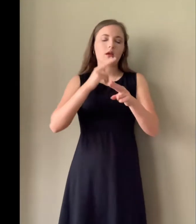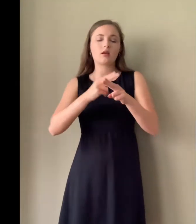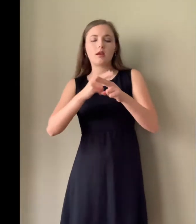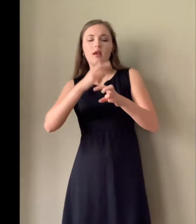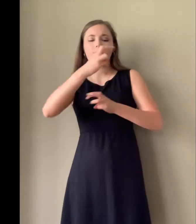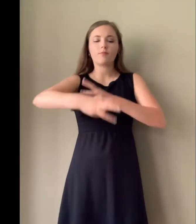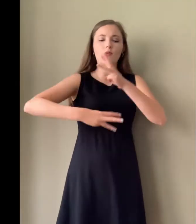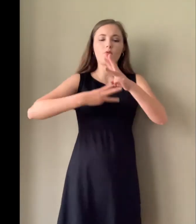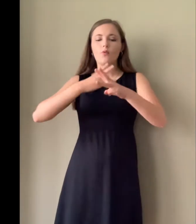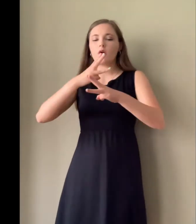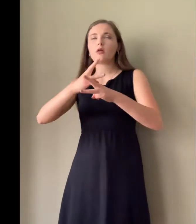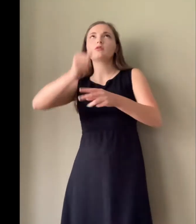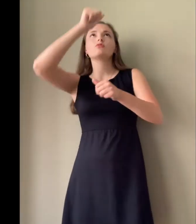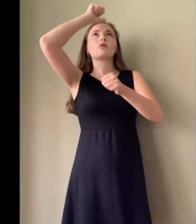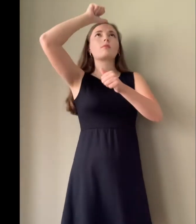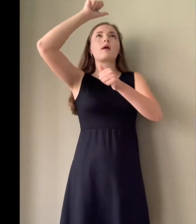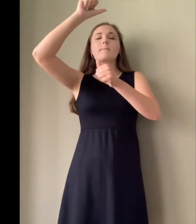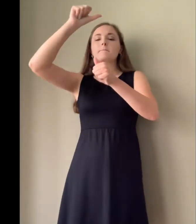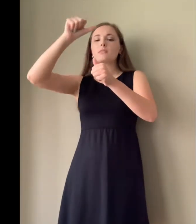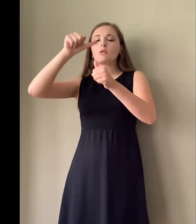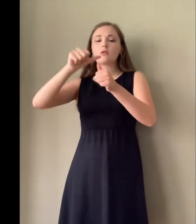to make a name the world